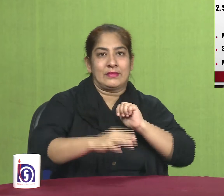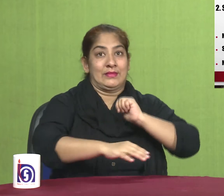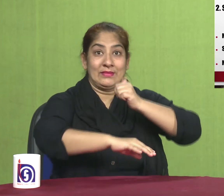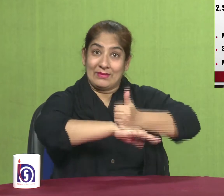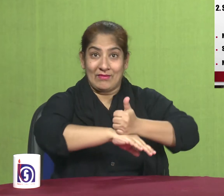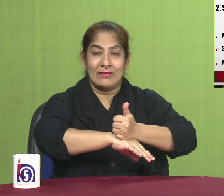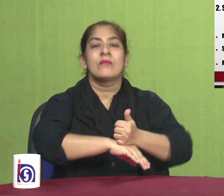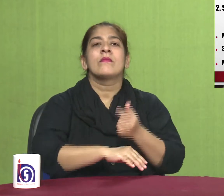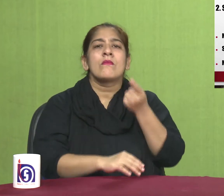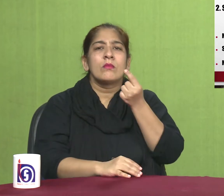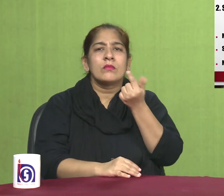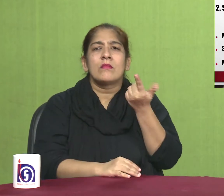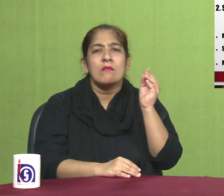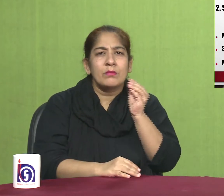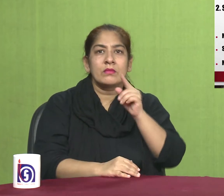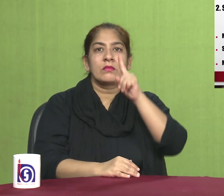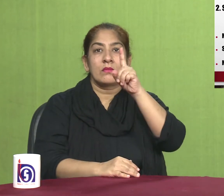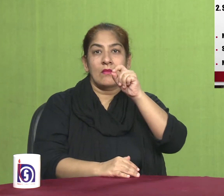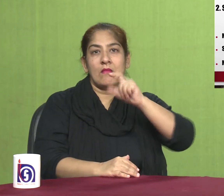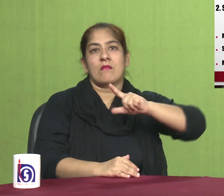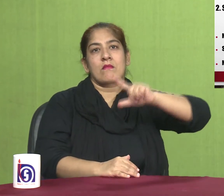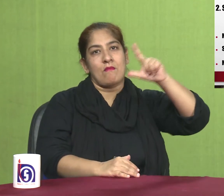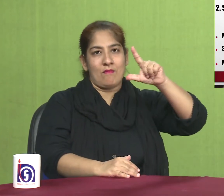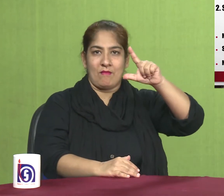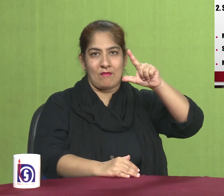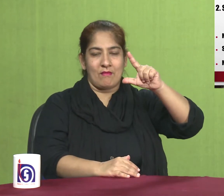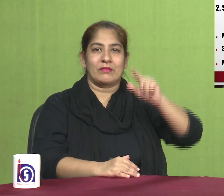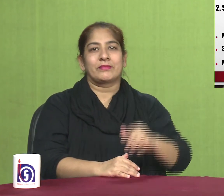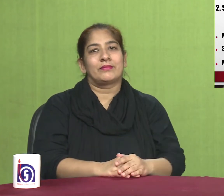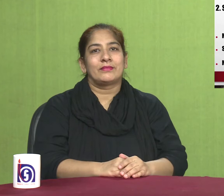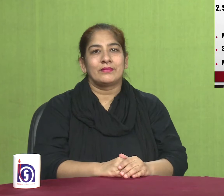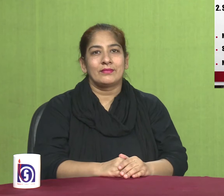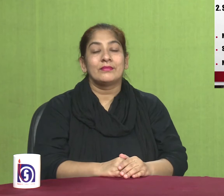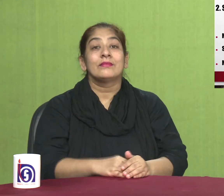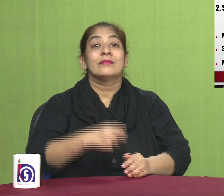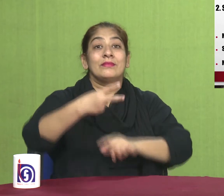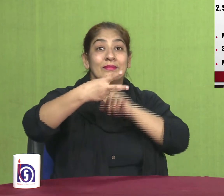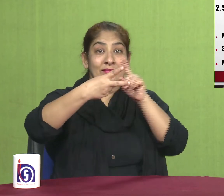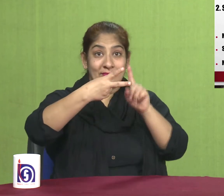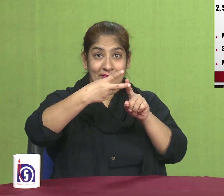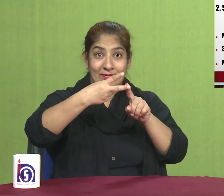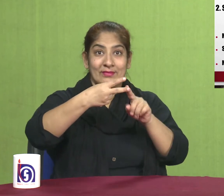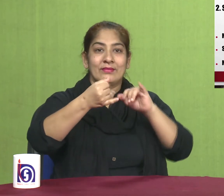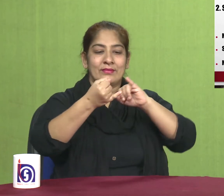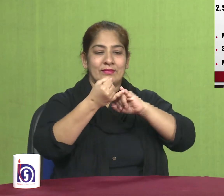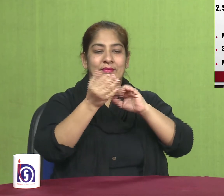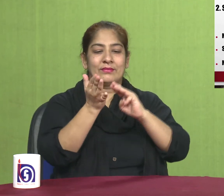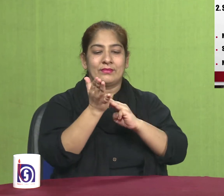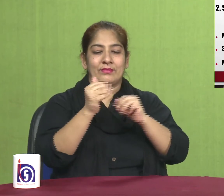enterprise. In this, the investment limit is up to rupees 10 lakh. The second